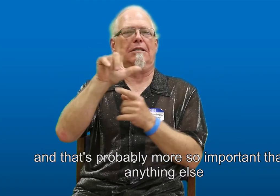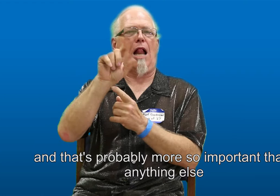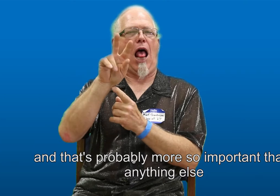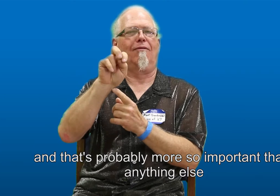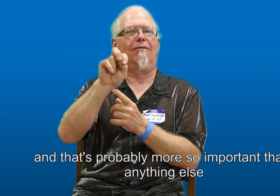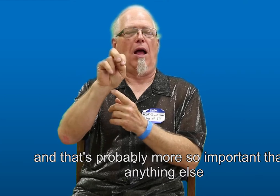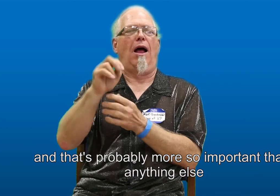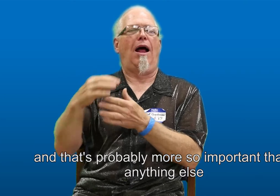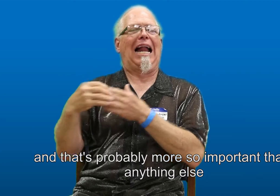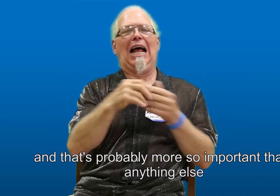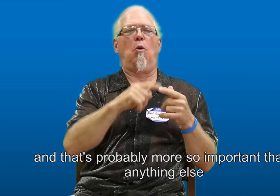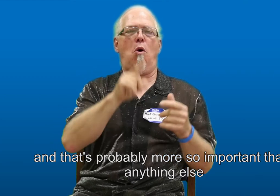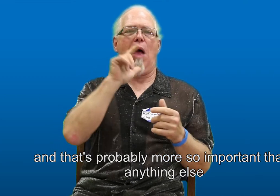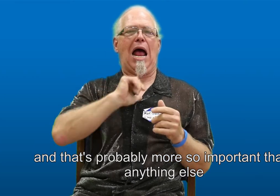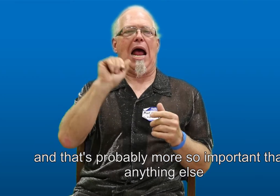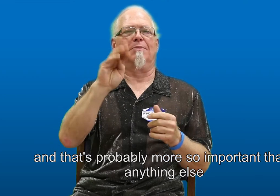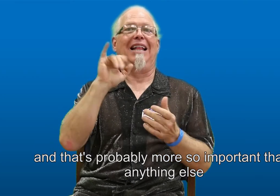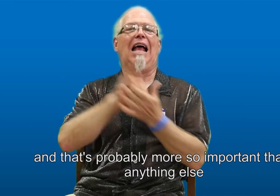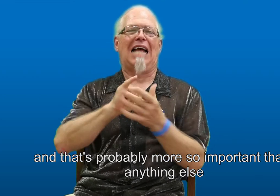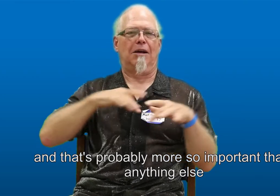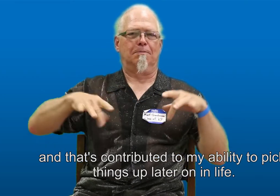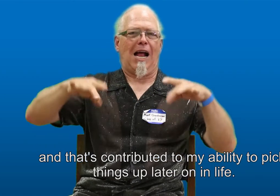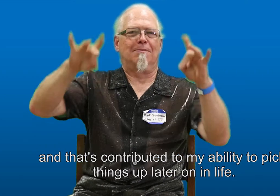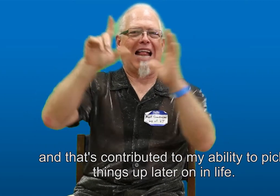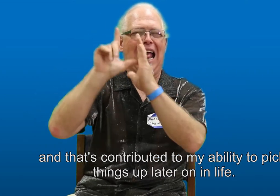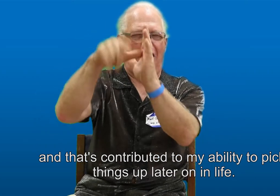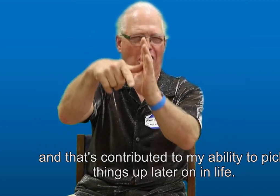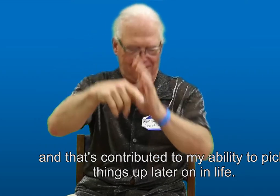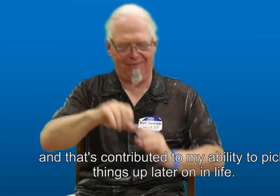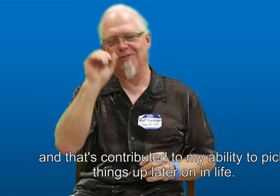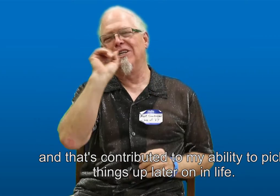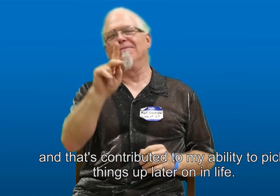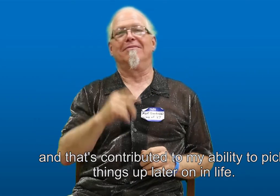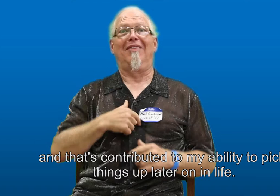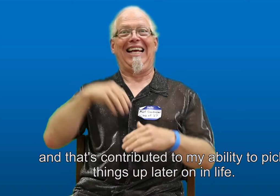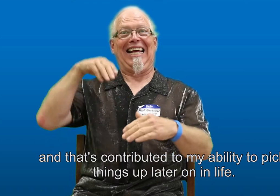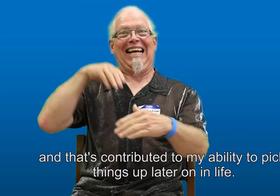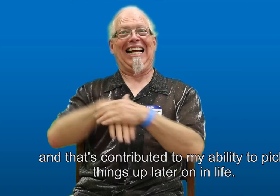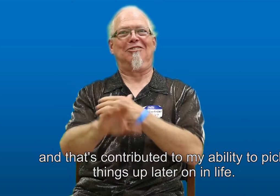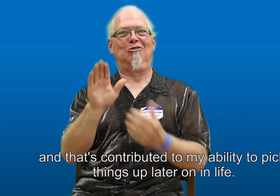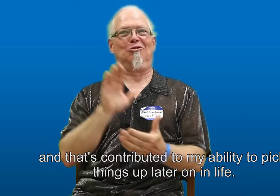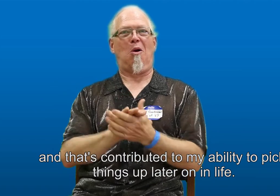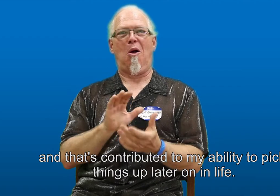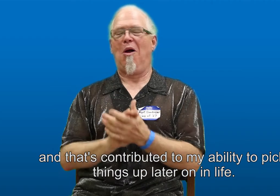and that's probably more so important than anything else. And that's contributed to my ability to pick things up later on in